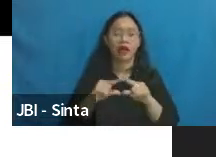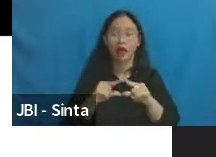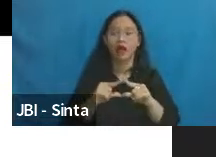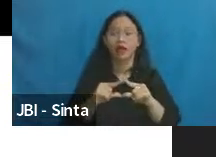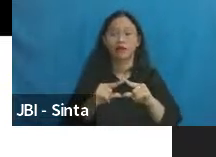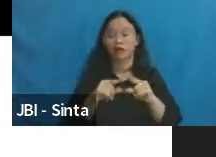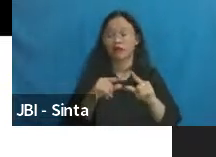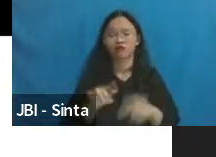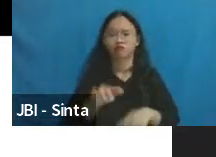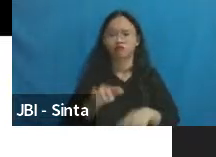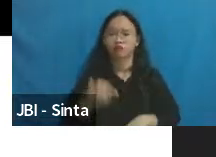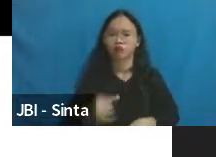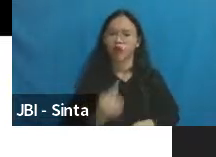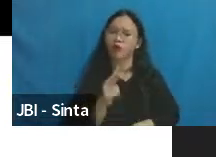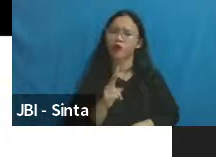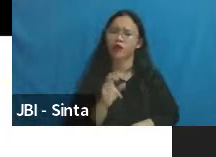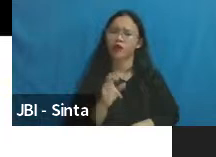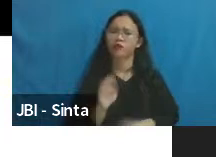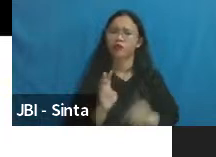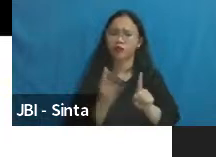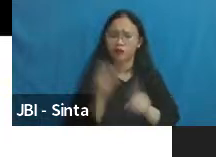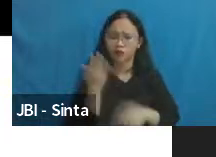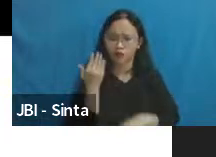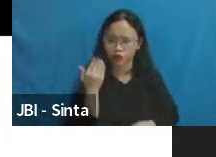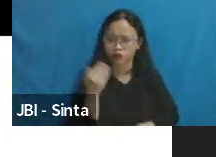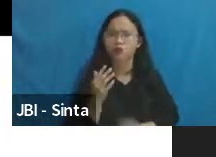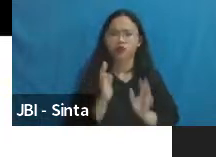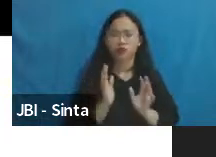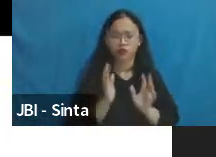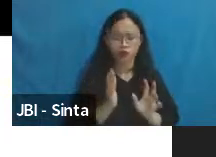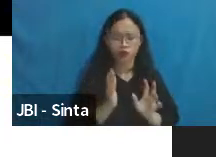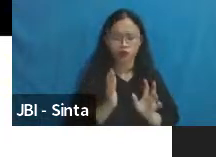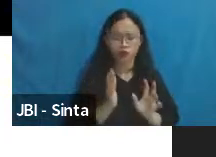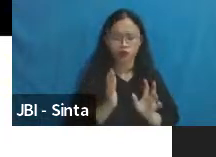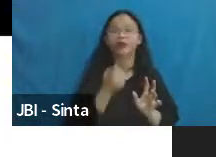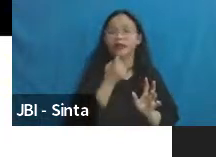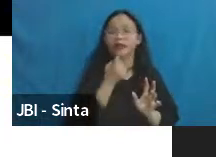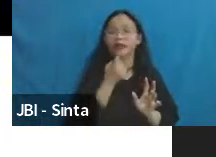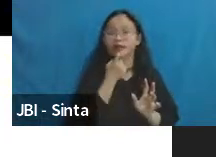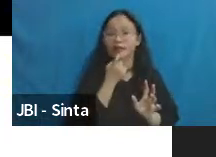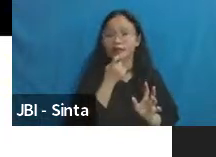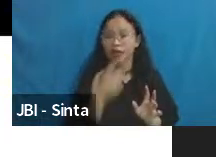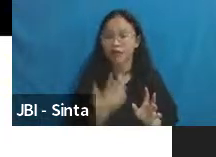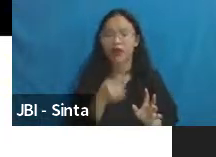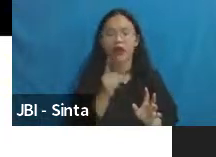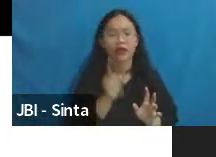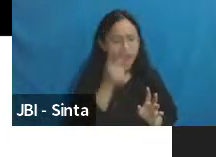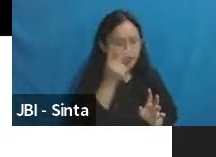the military open fire and kill protesters at a protest.